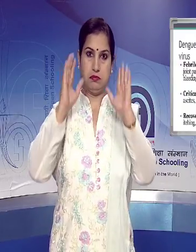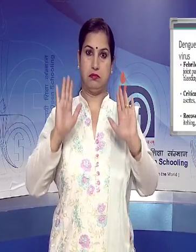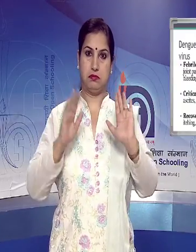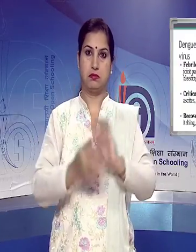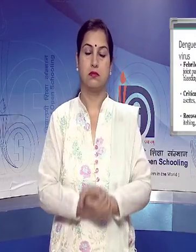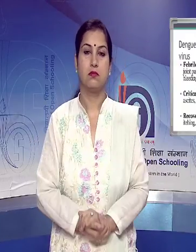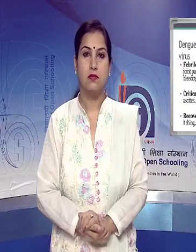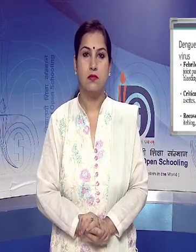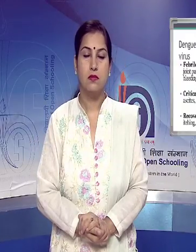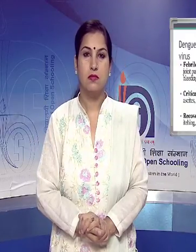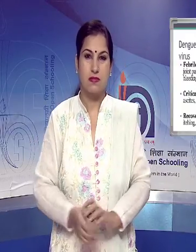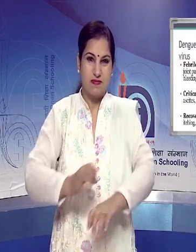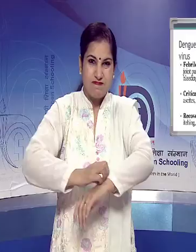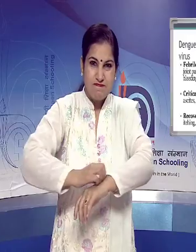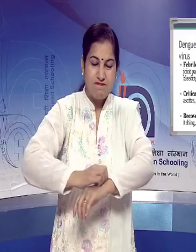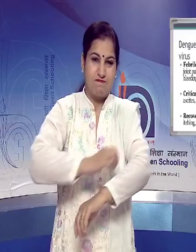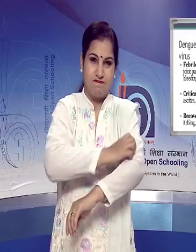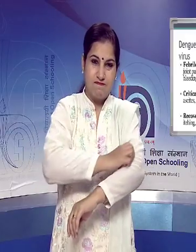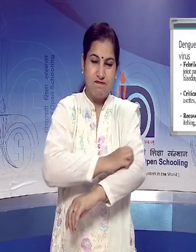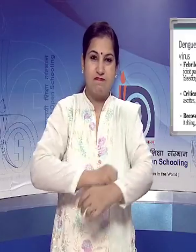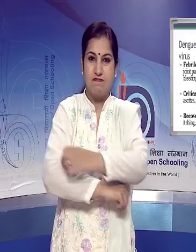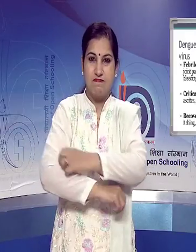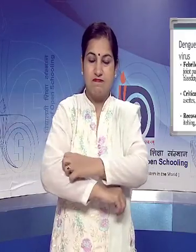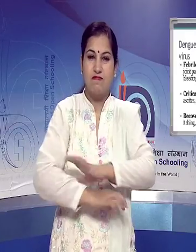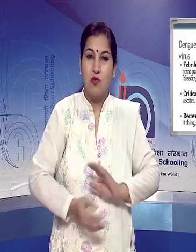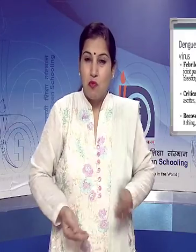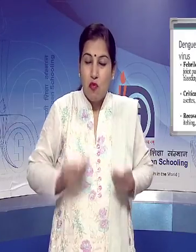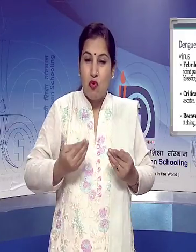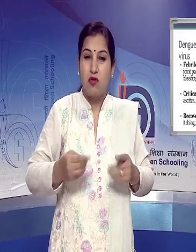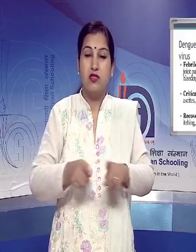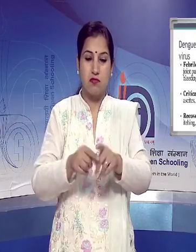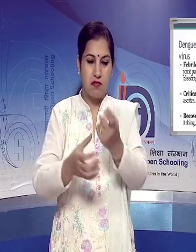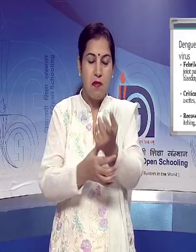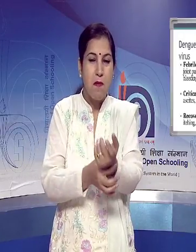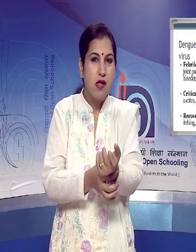seizure itching, and slow pulse.